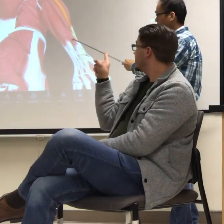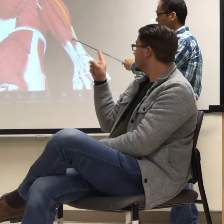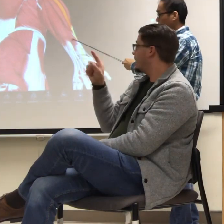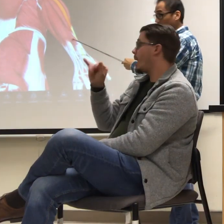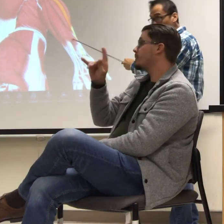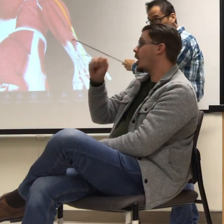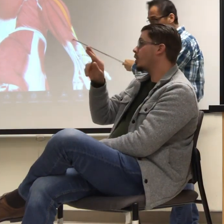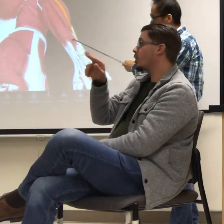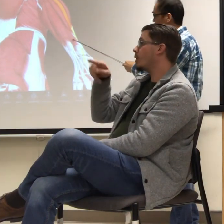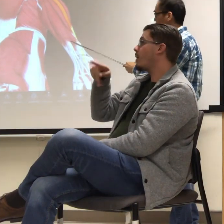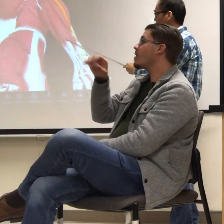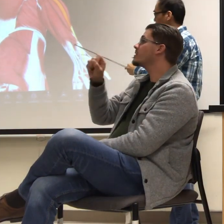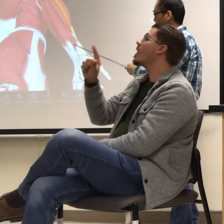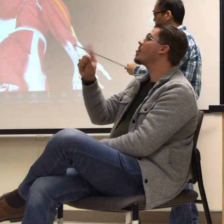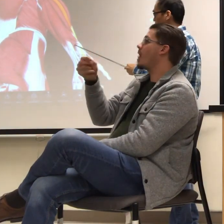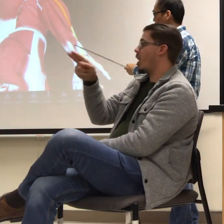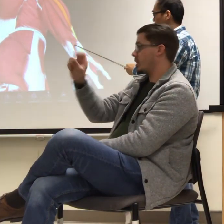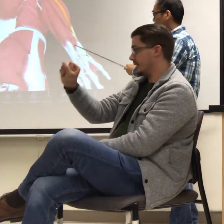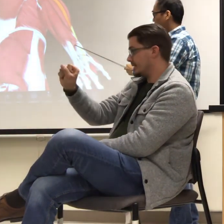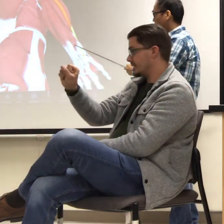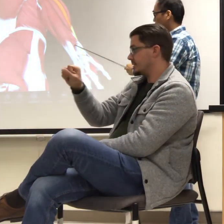Abductor Pollicis Longus,